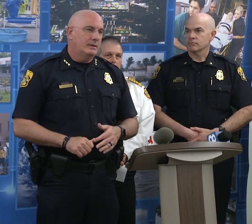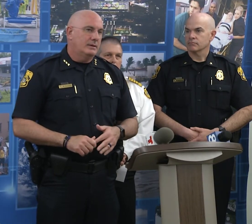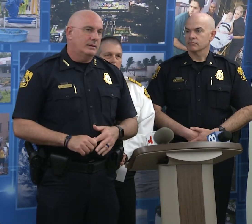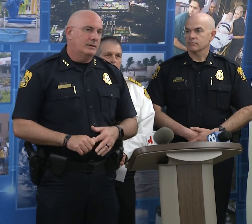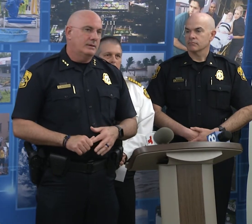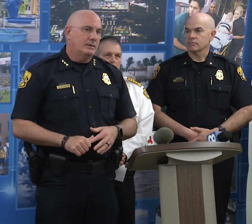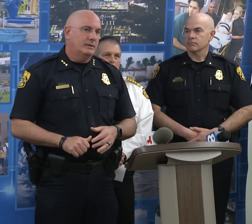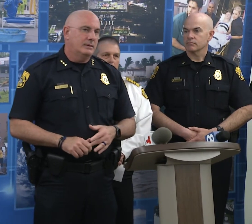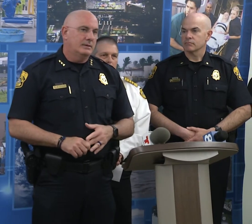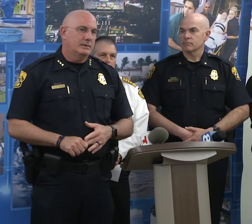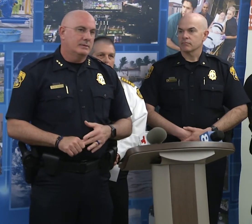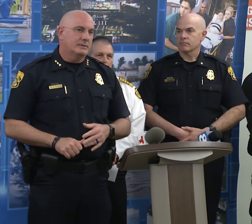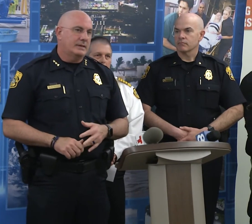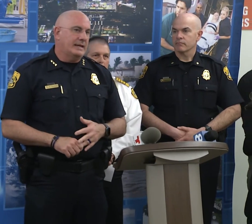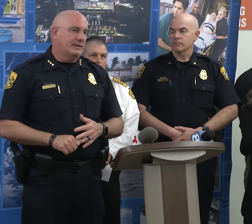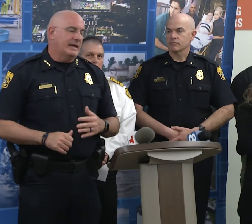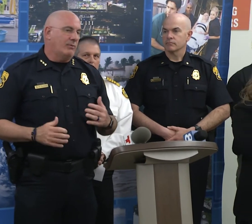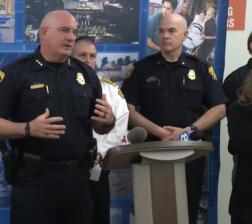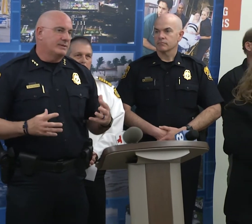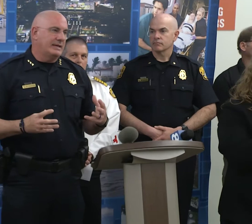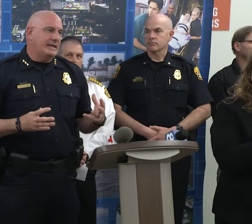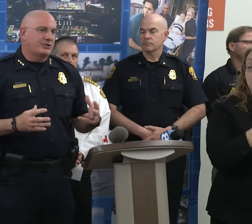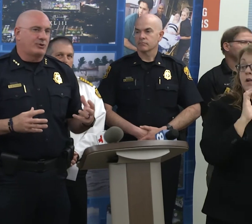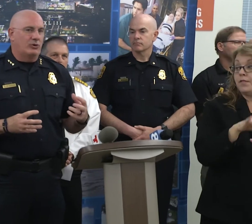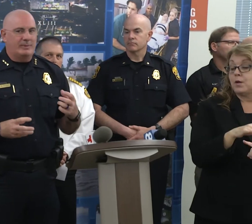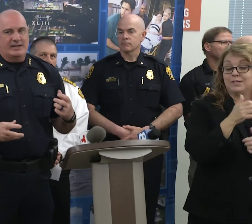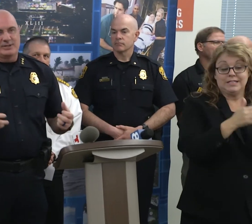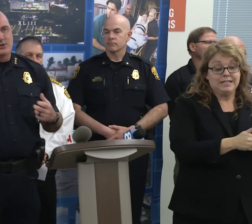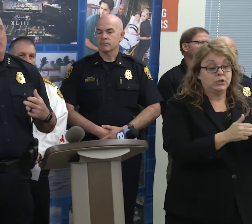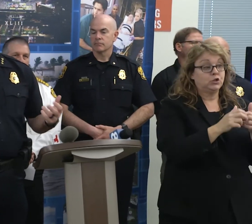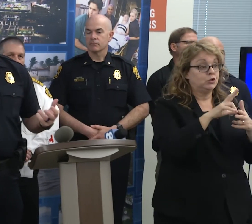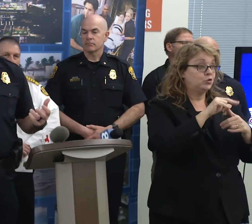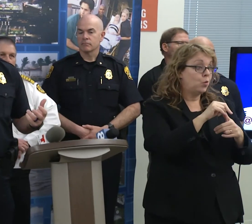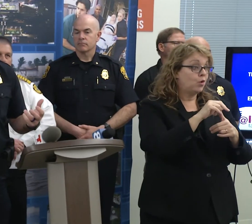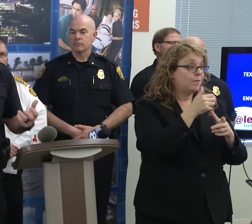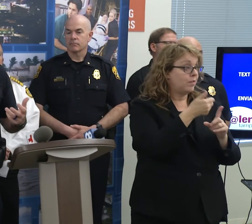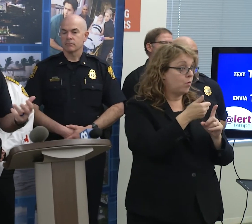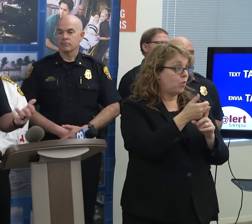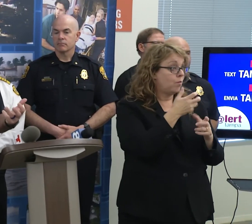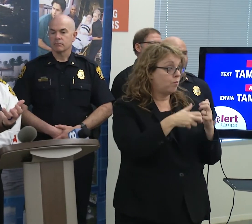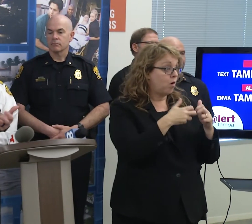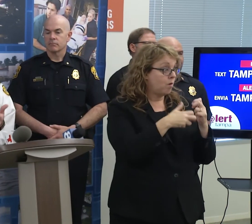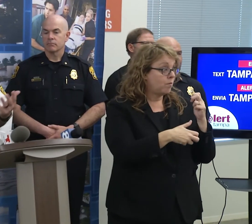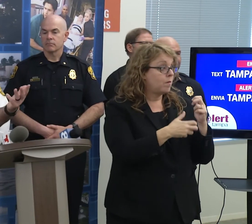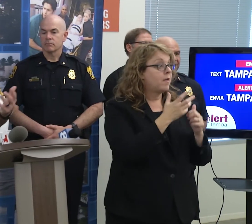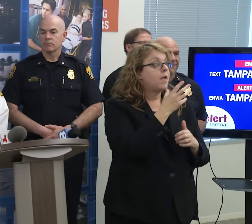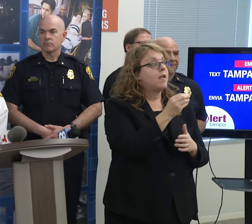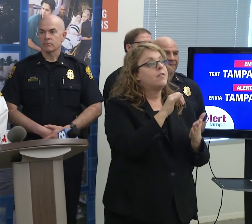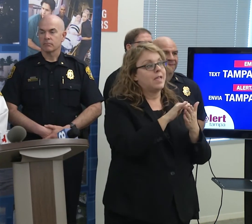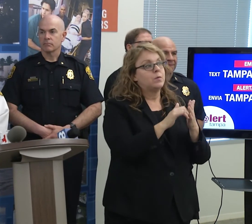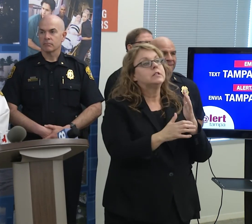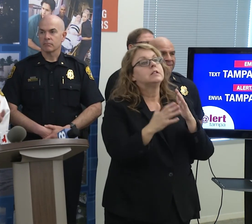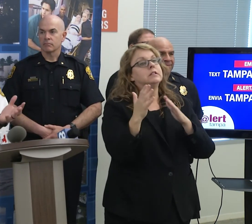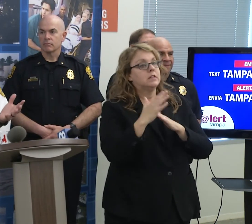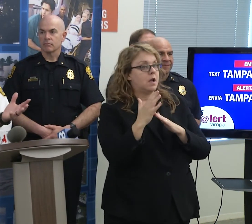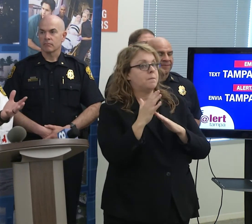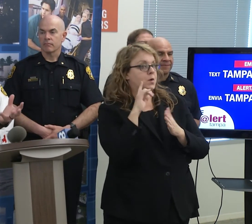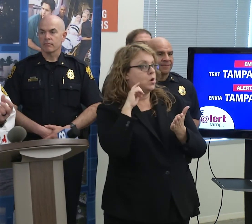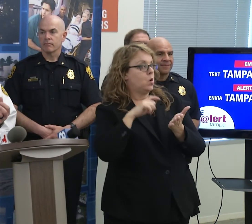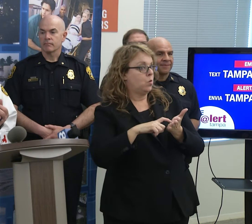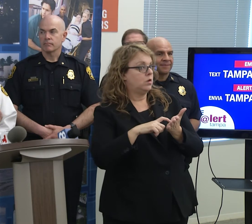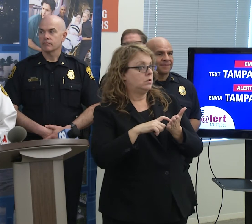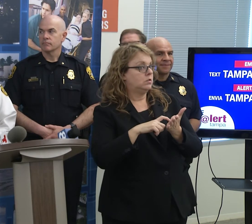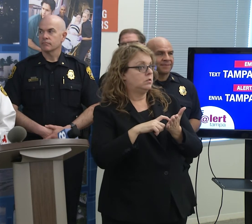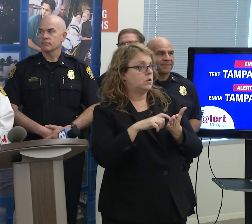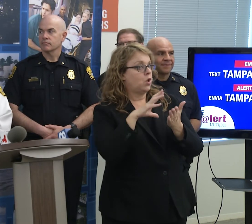as quickly as possible. So that was, each storm has its own problems, and that was the big thing that we